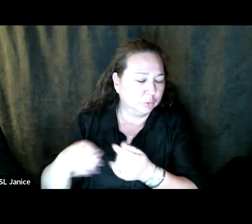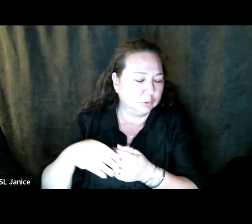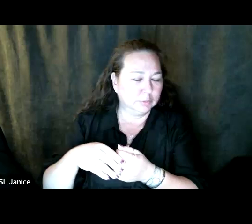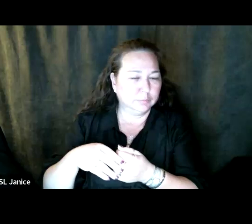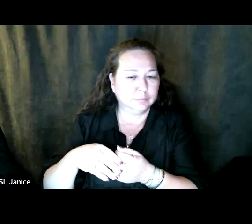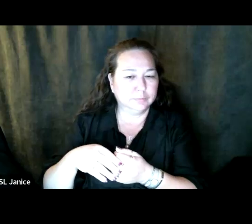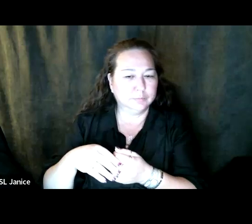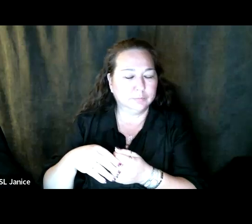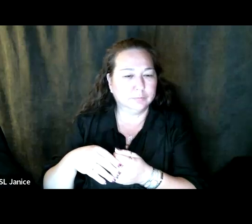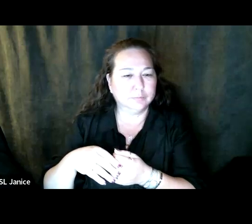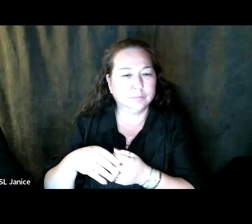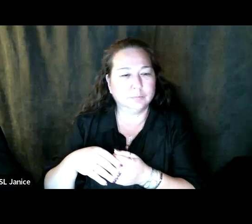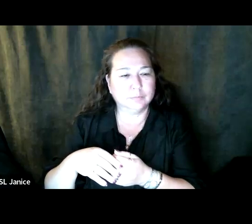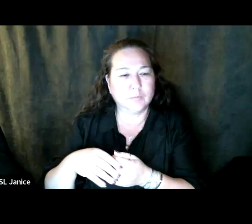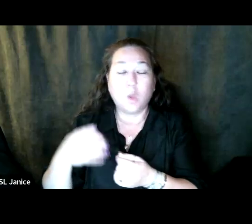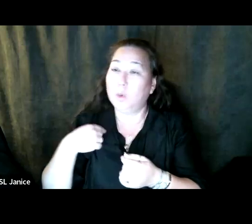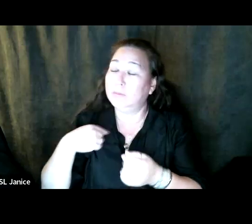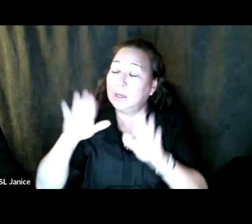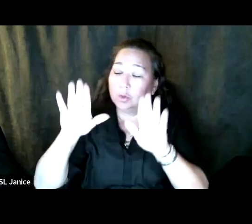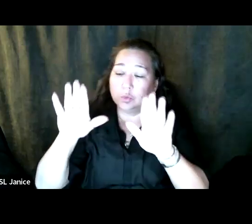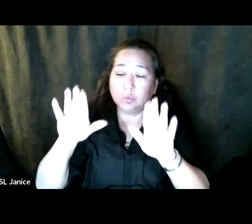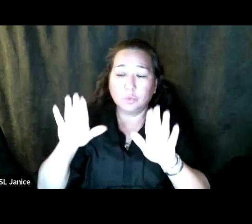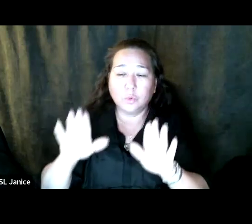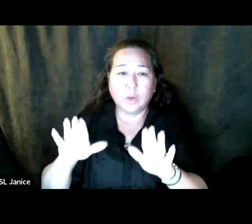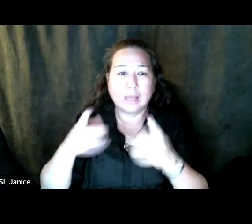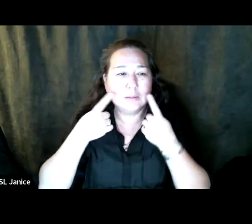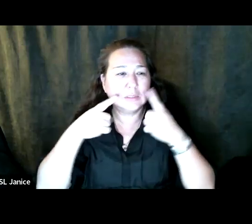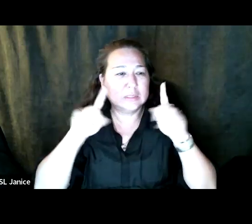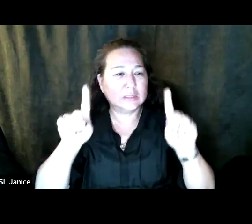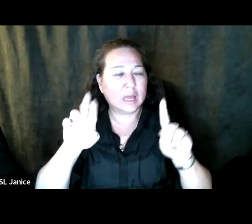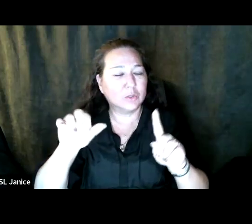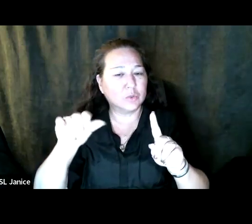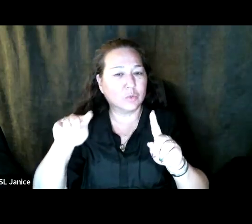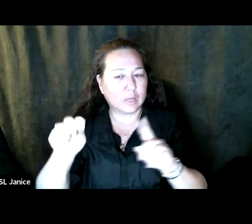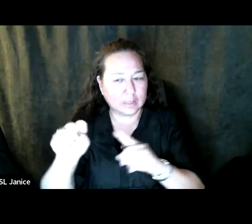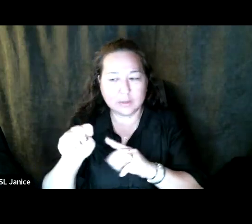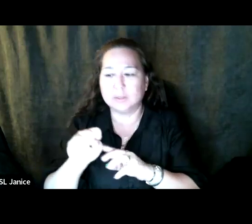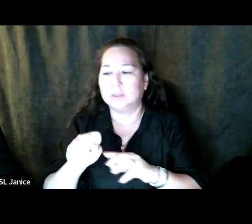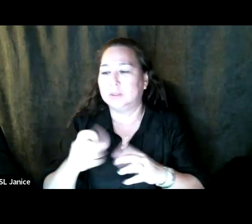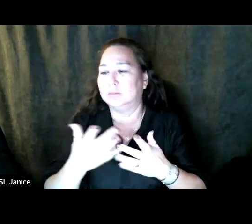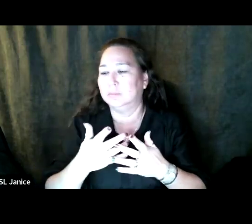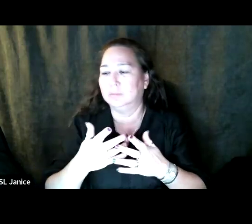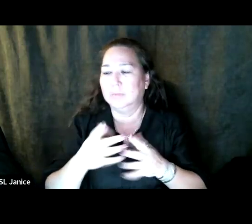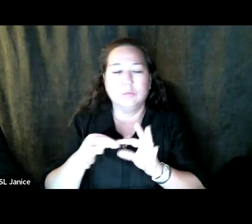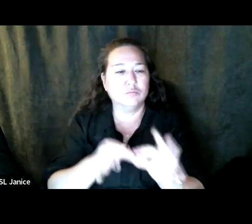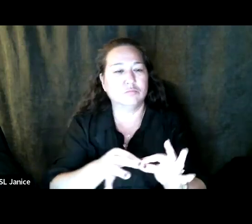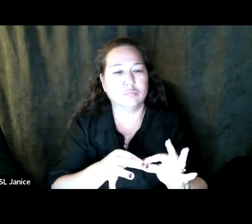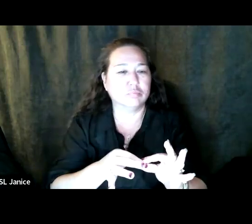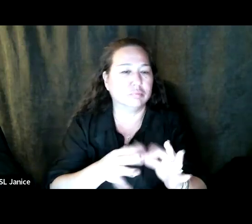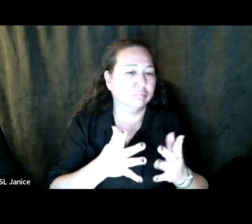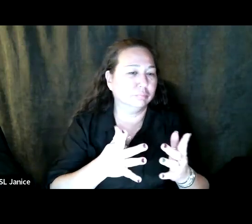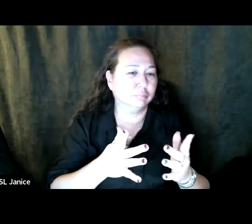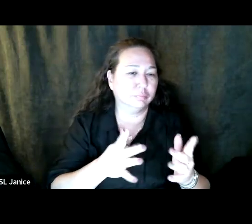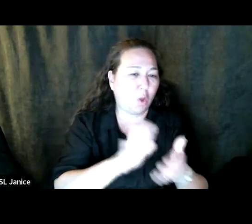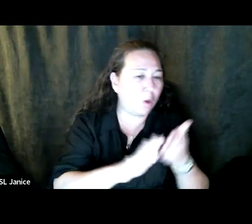great success rates in terms of when it comes to college acceptance rates, outstanding